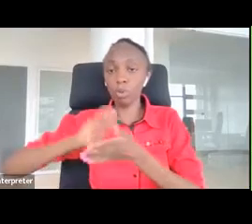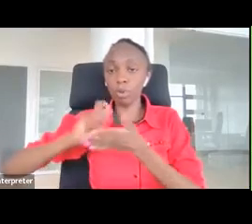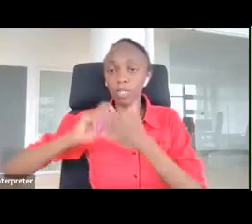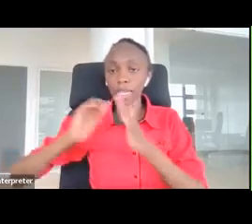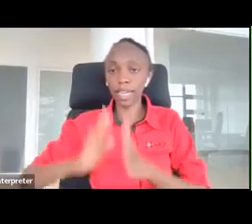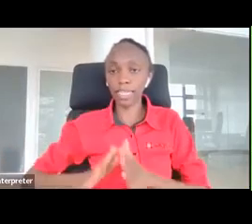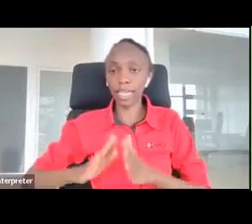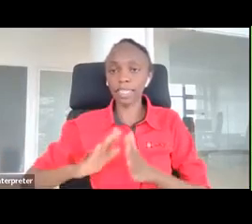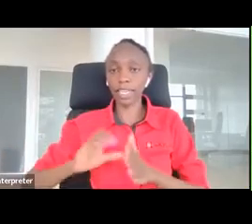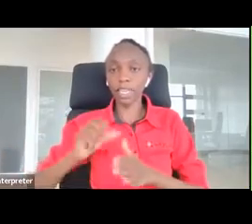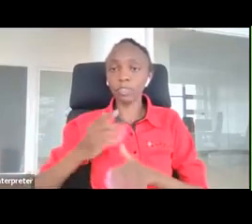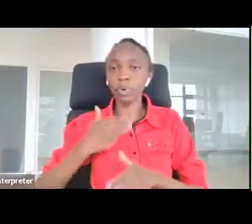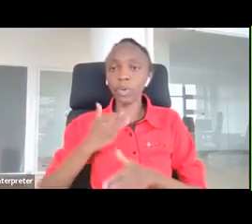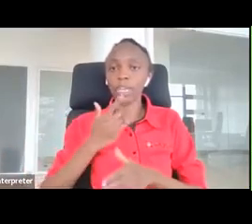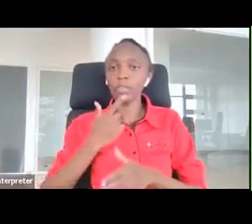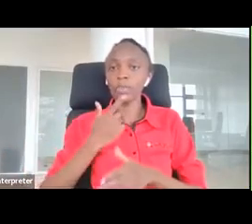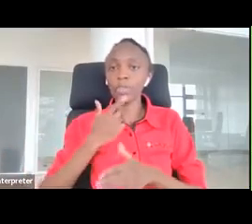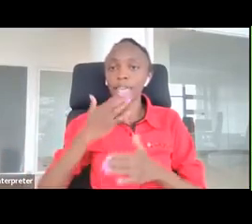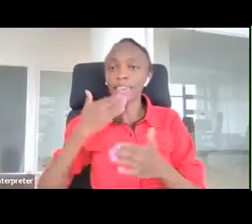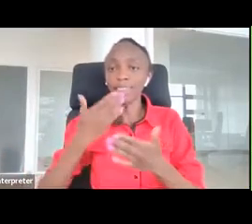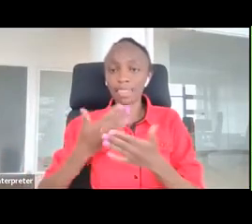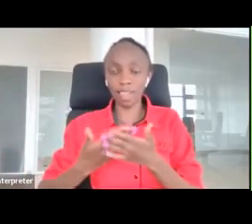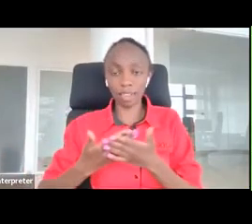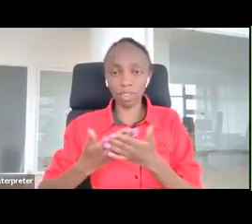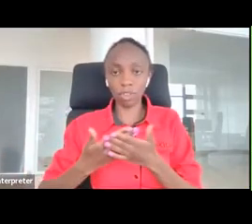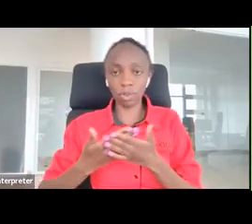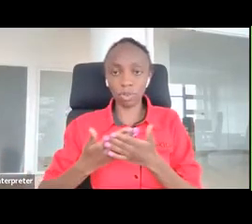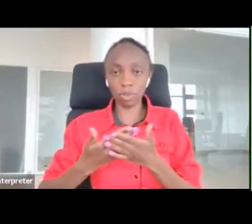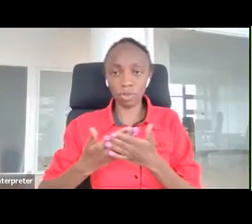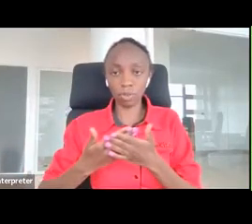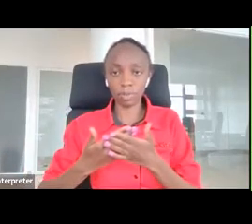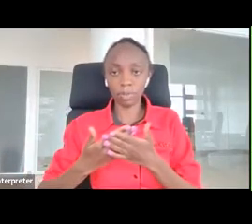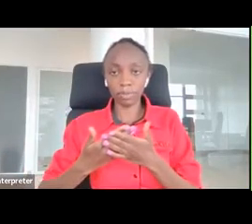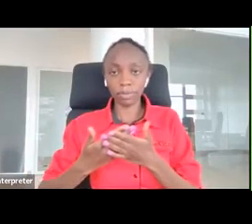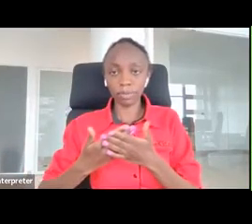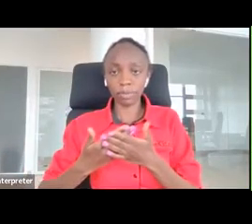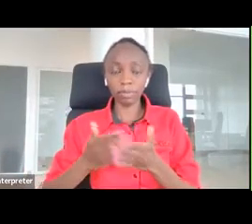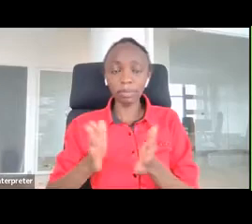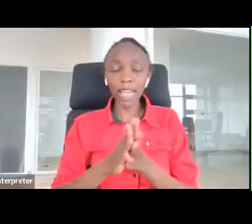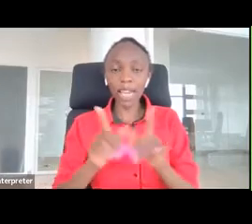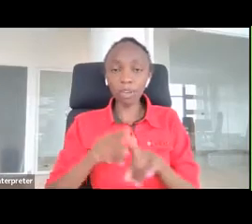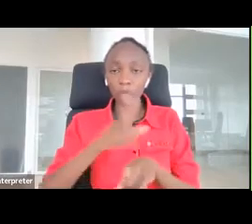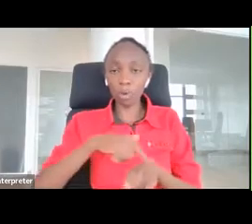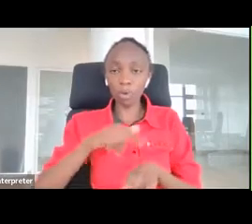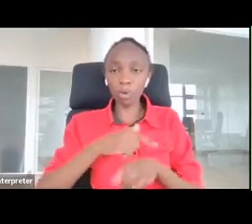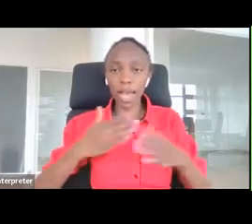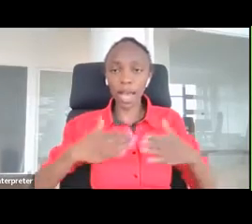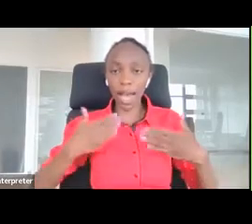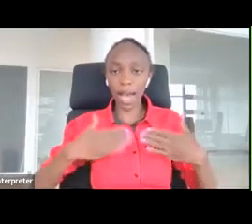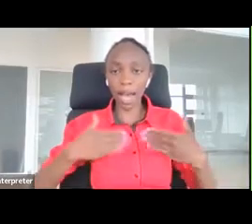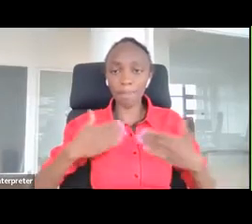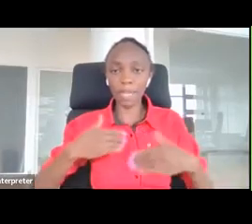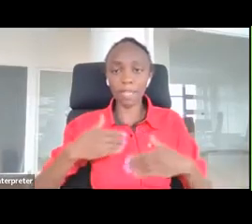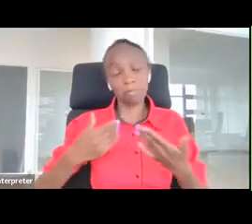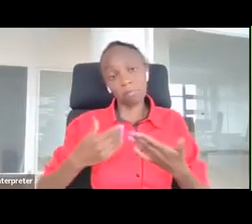you for that. And we are even glad that we invited the parent to watch